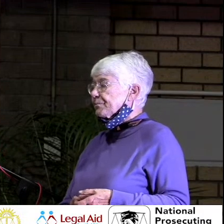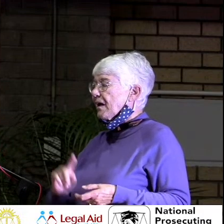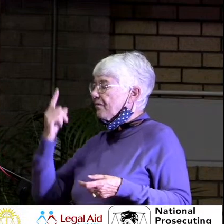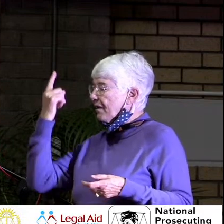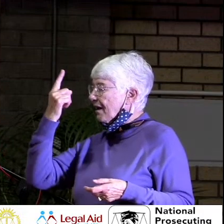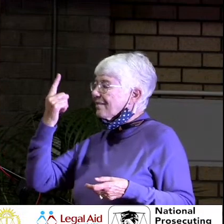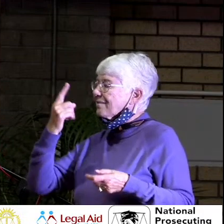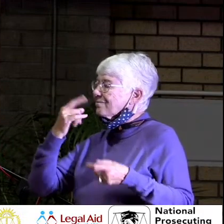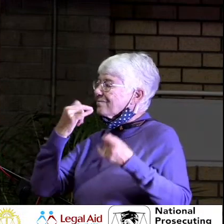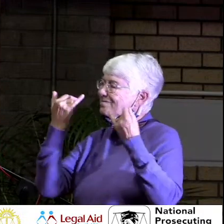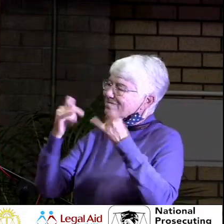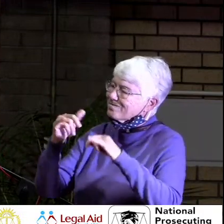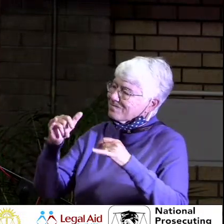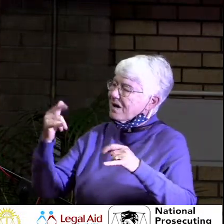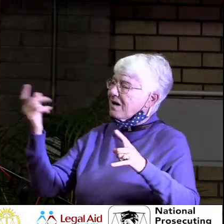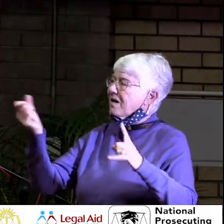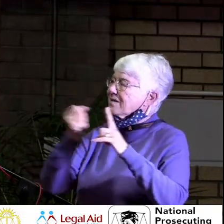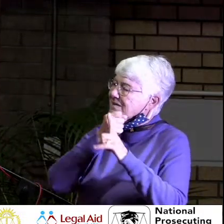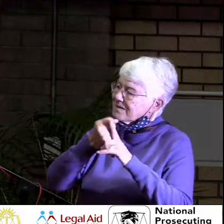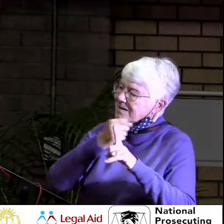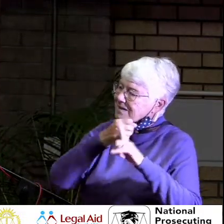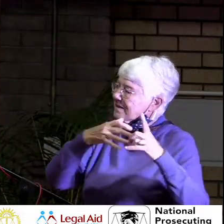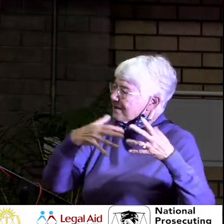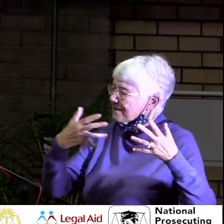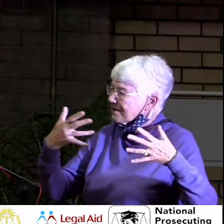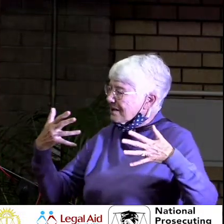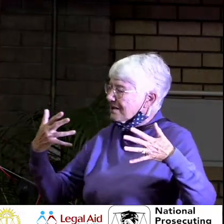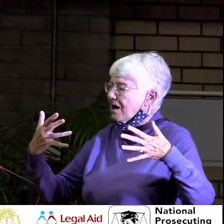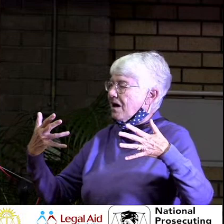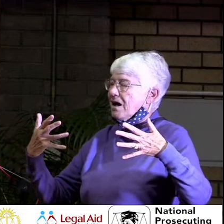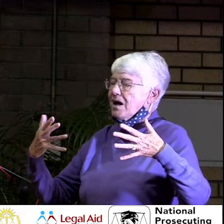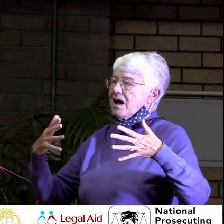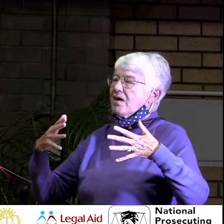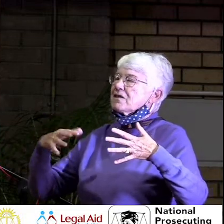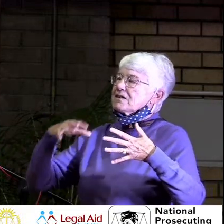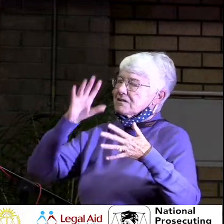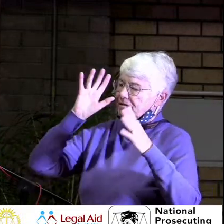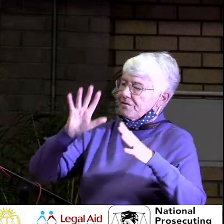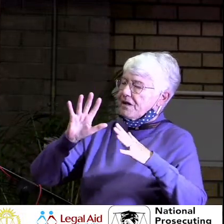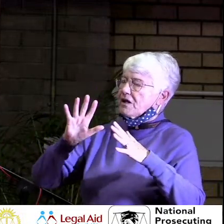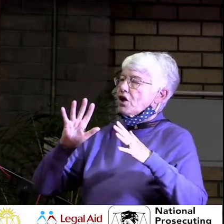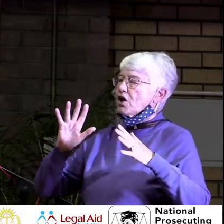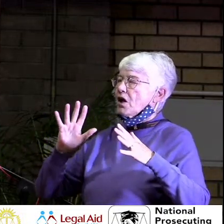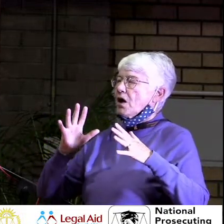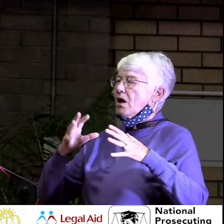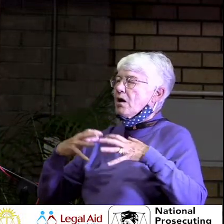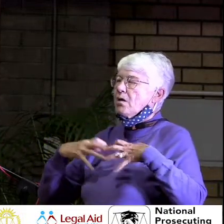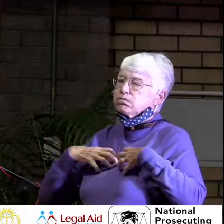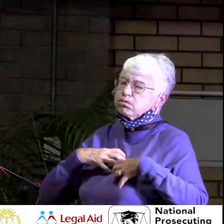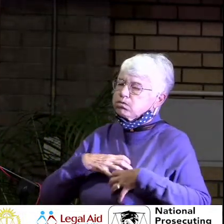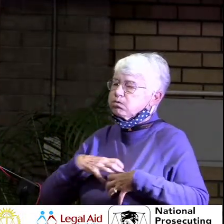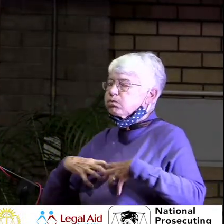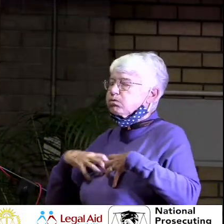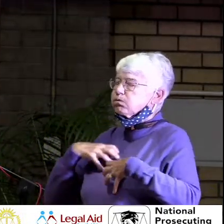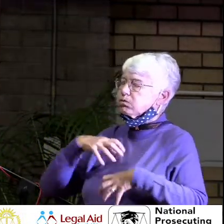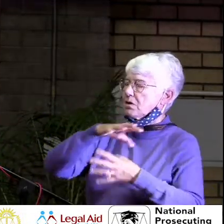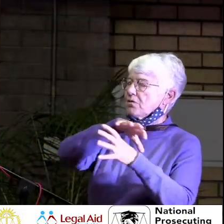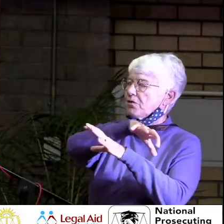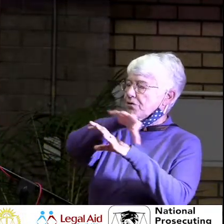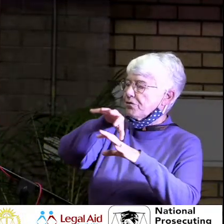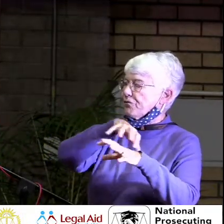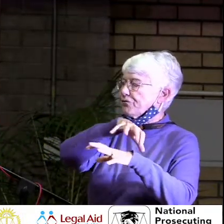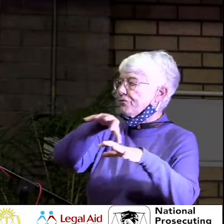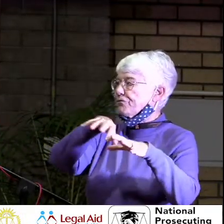committed, if you are a normal human being, it is a traumatic experience. So we need to offer trauma counseling to the